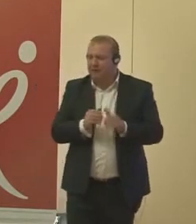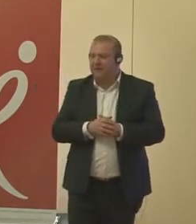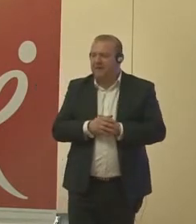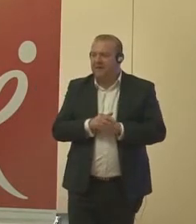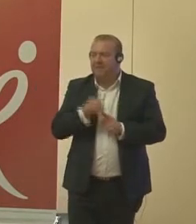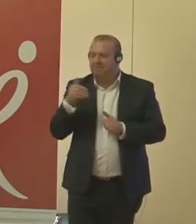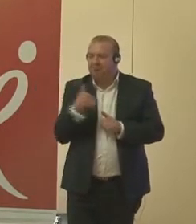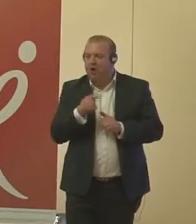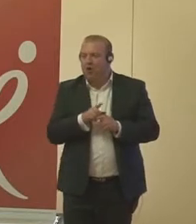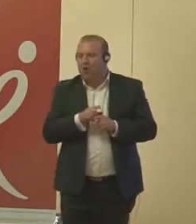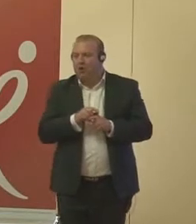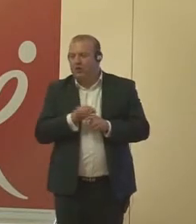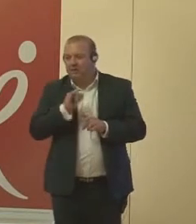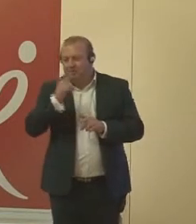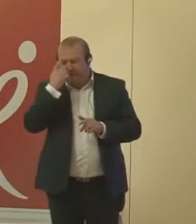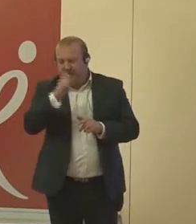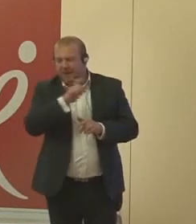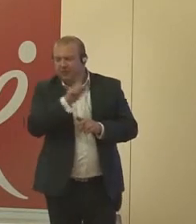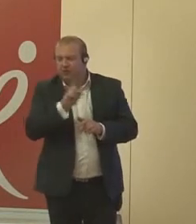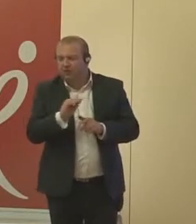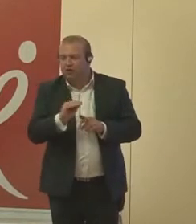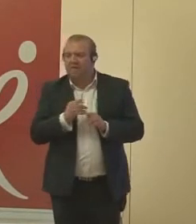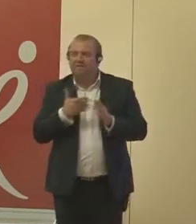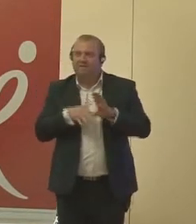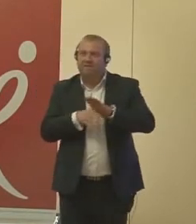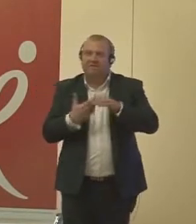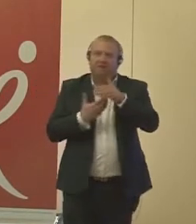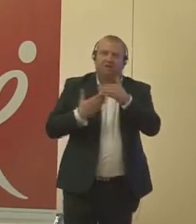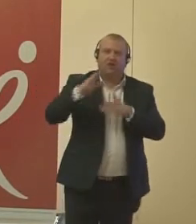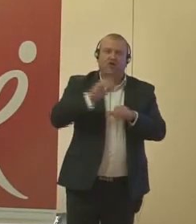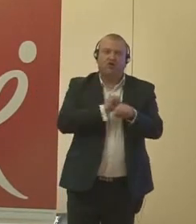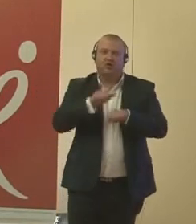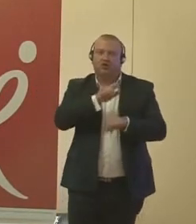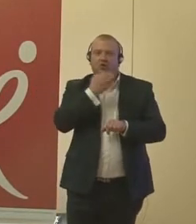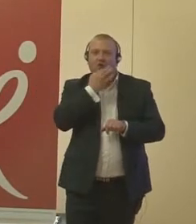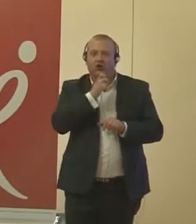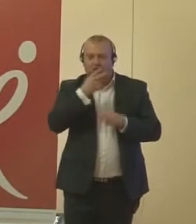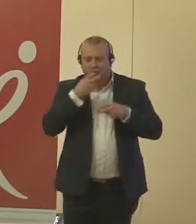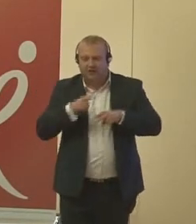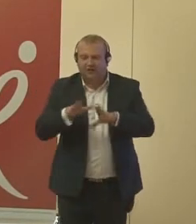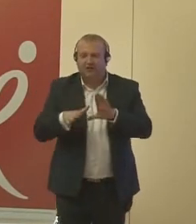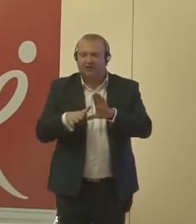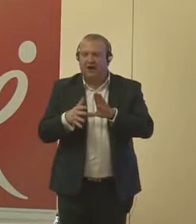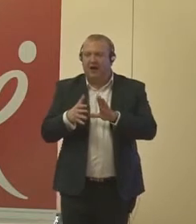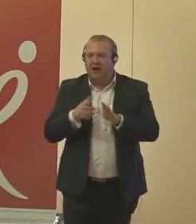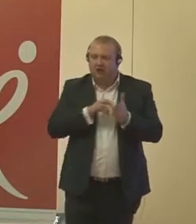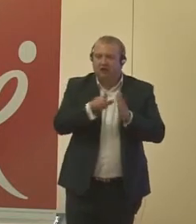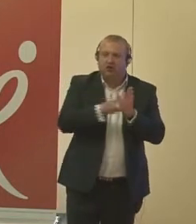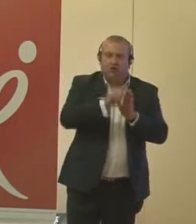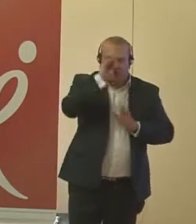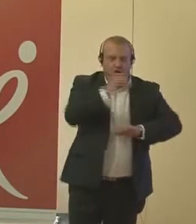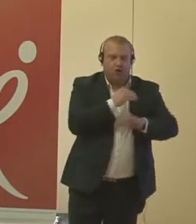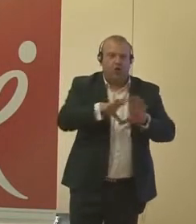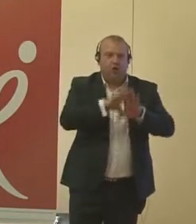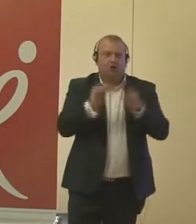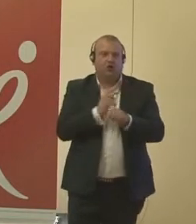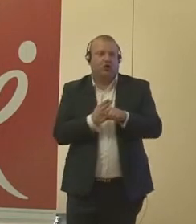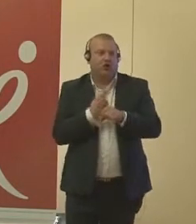So we can see the advantages of that, but looking at a second example provided by